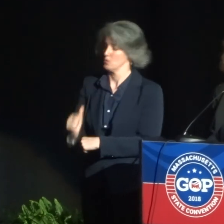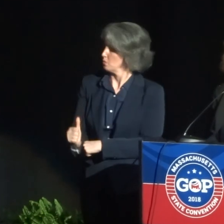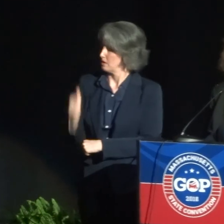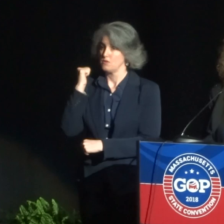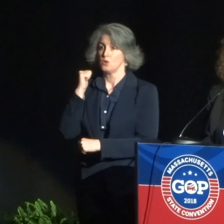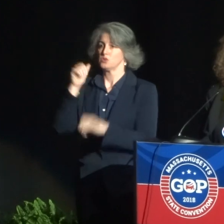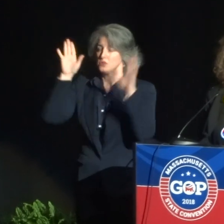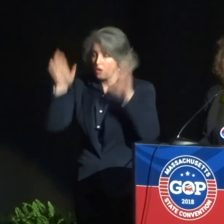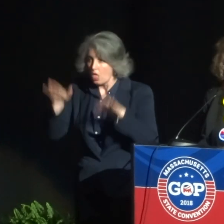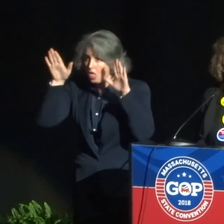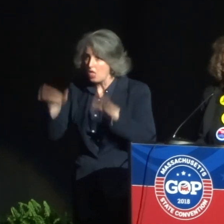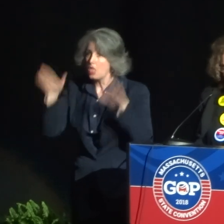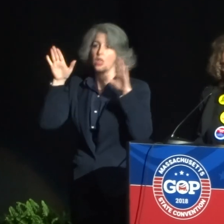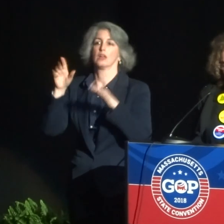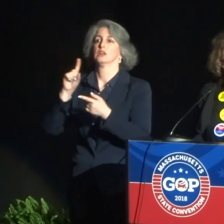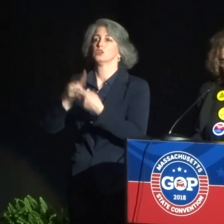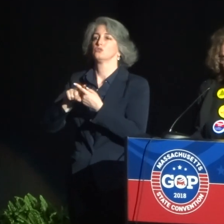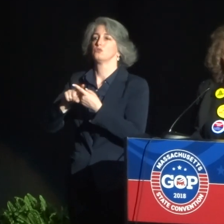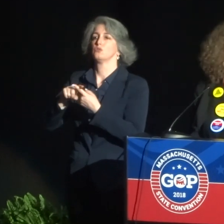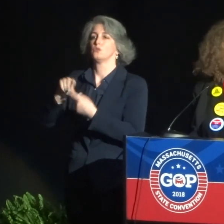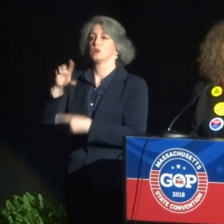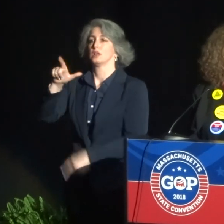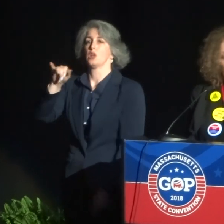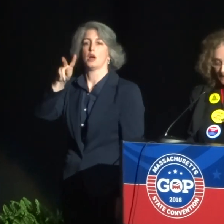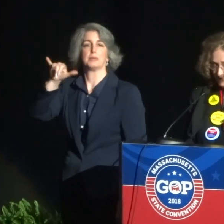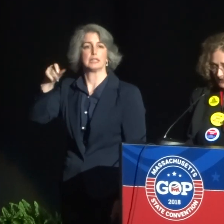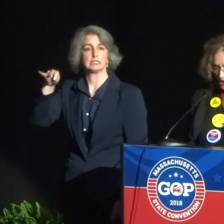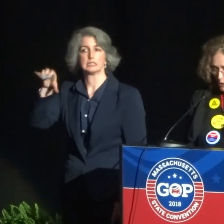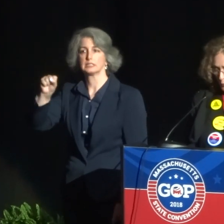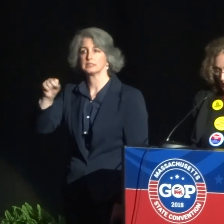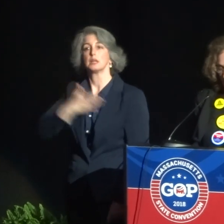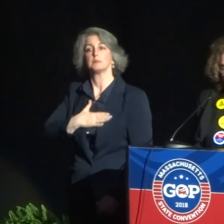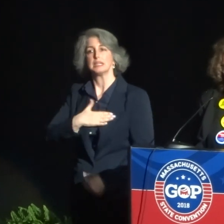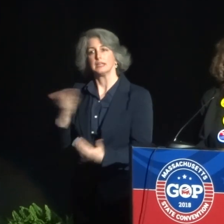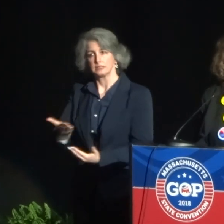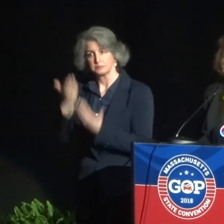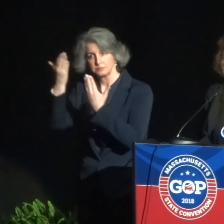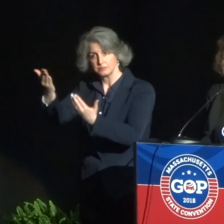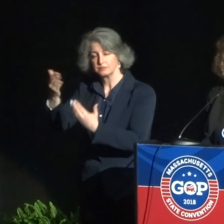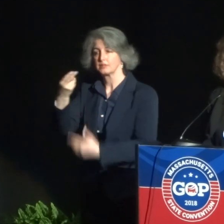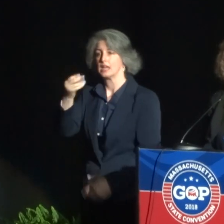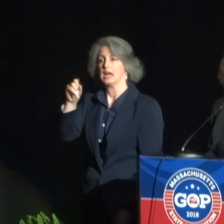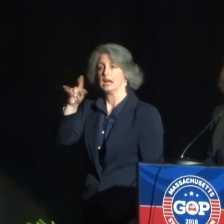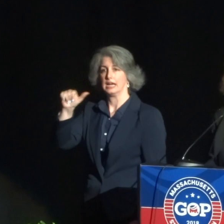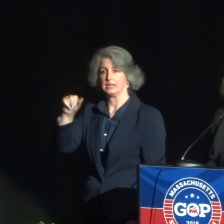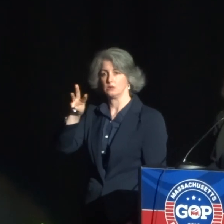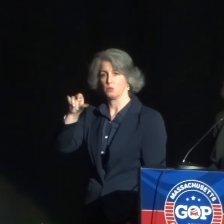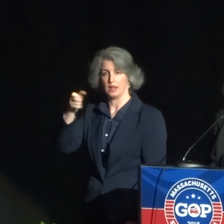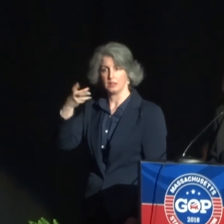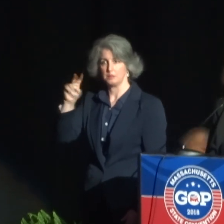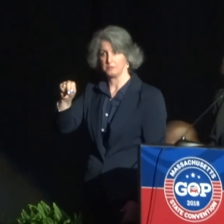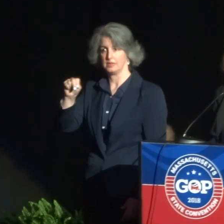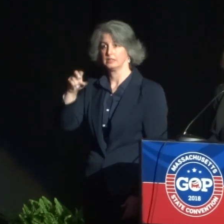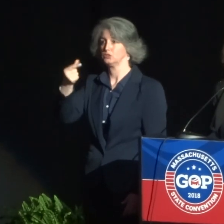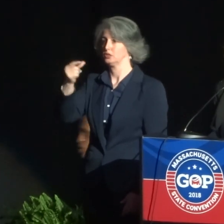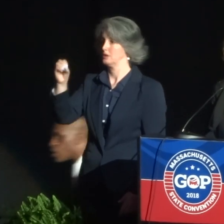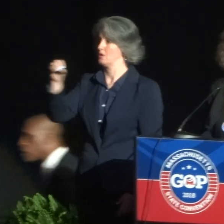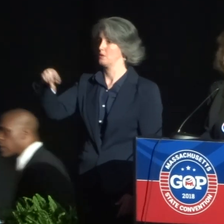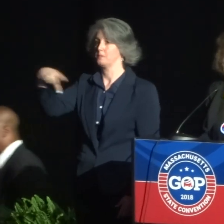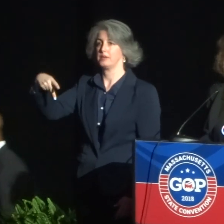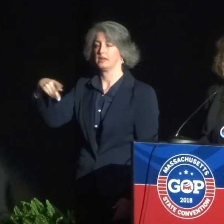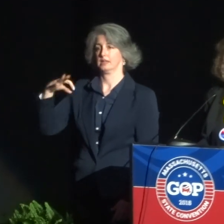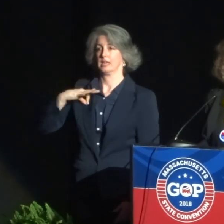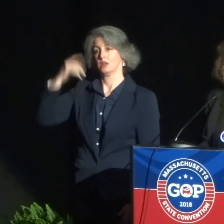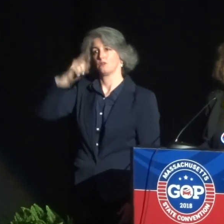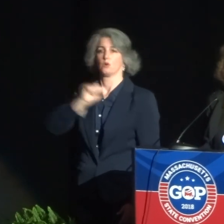special interests. I'm honored today to nominate Heidi Woolman for Massachusetts GOP primary candidate for